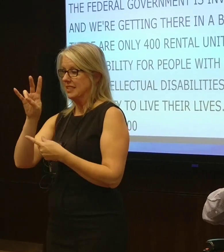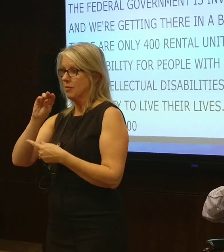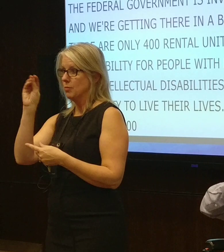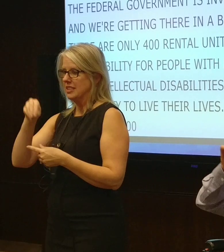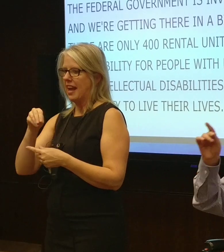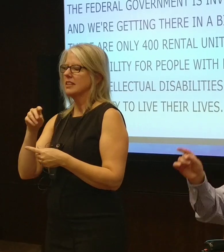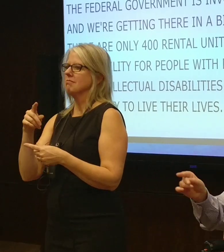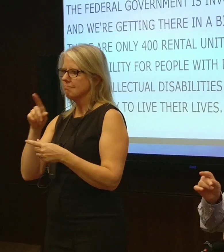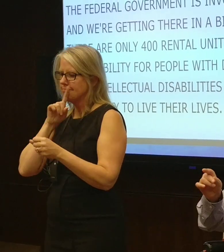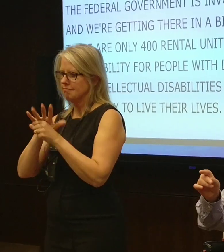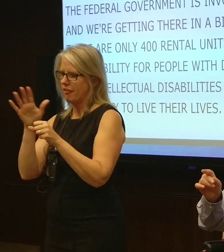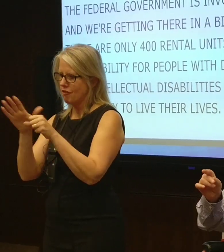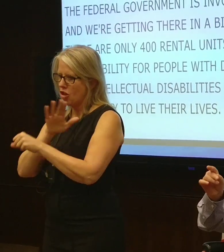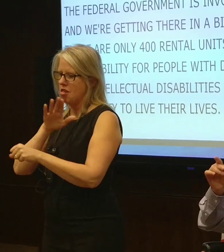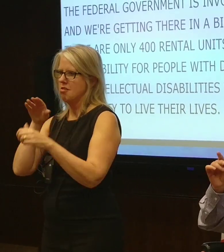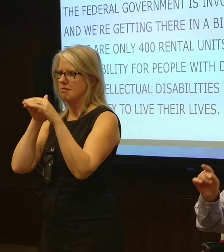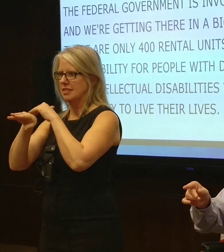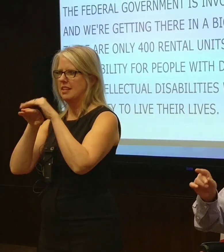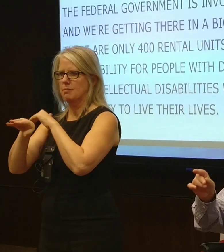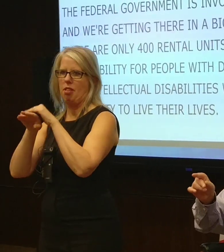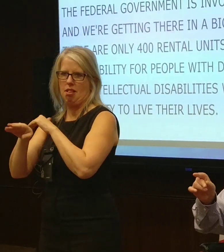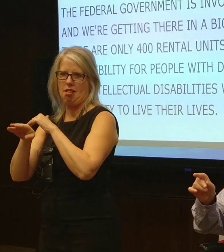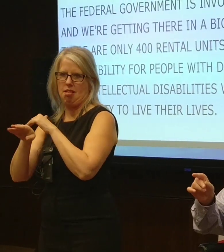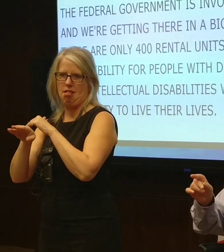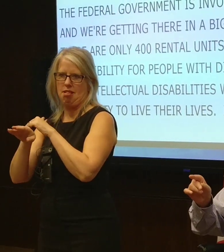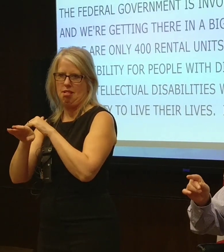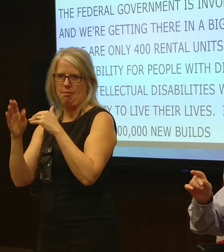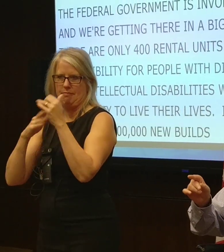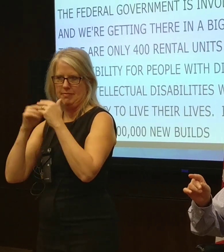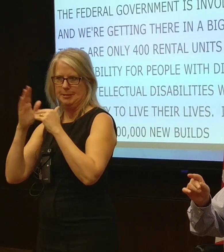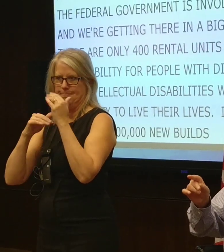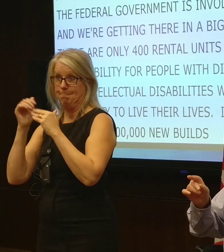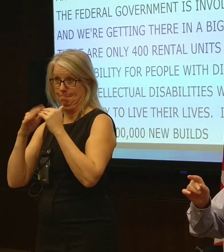to fully accessible places.